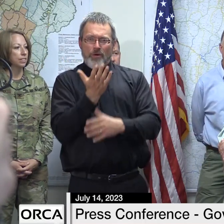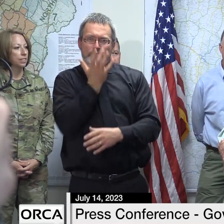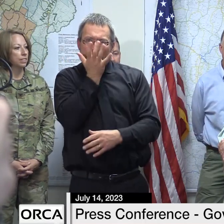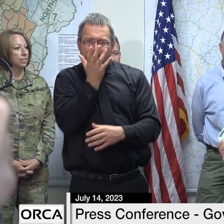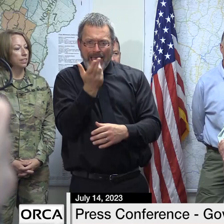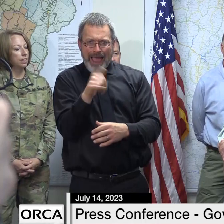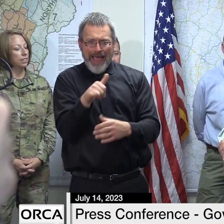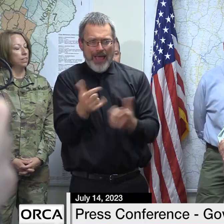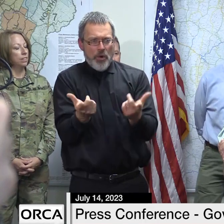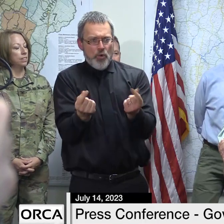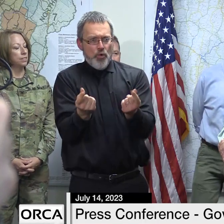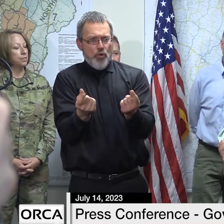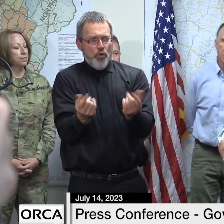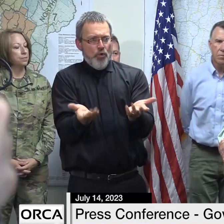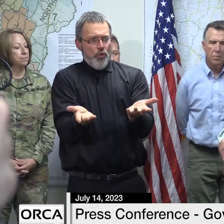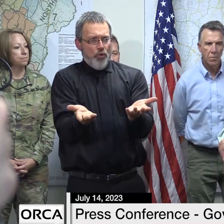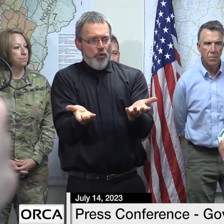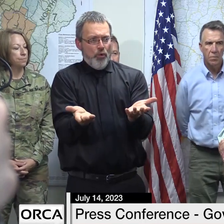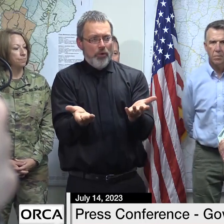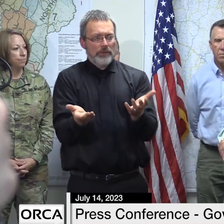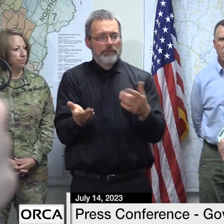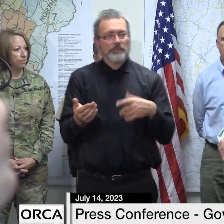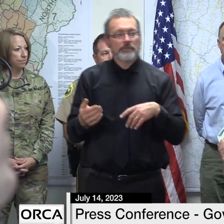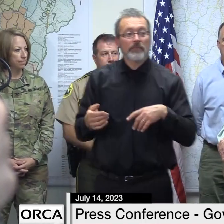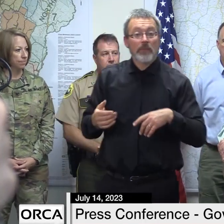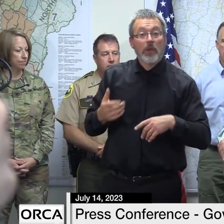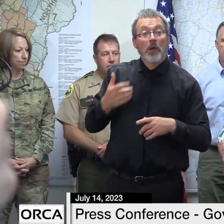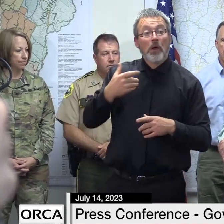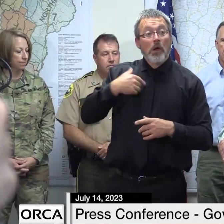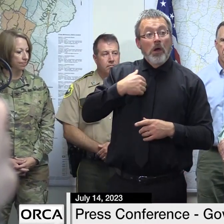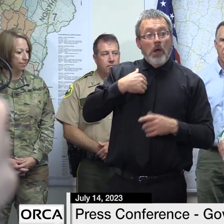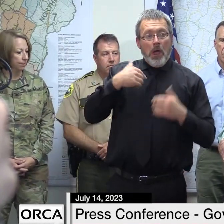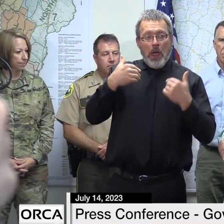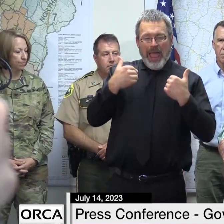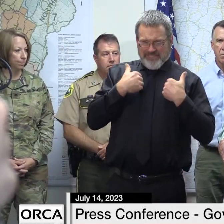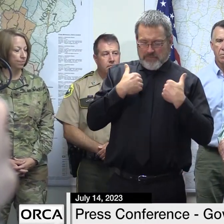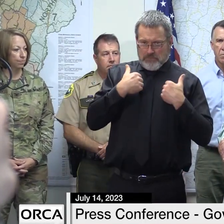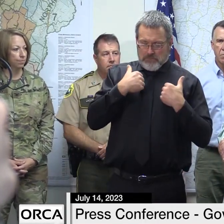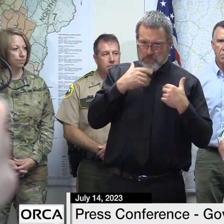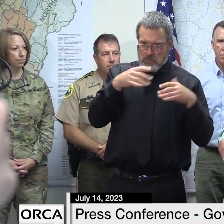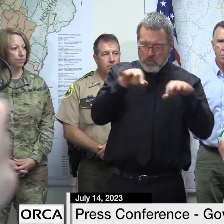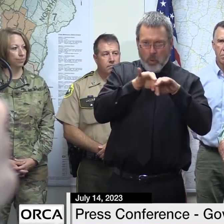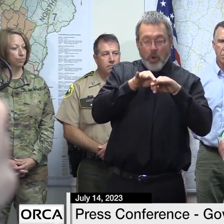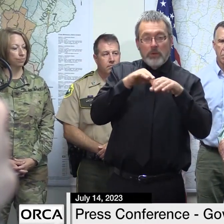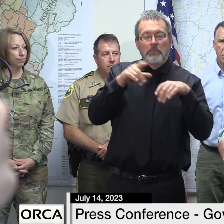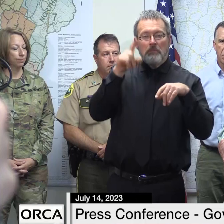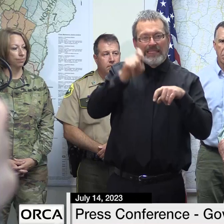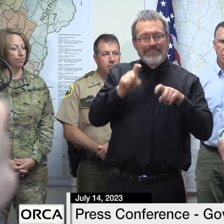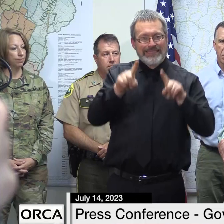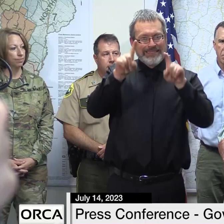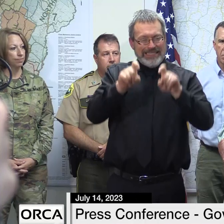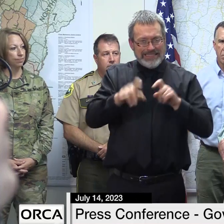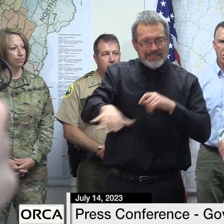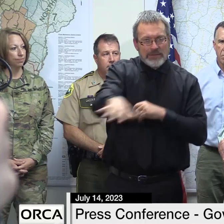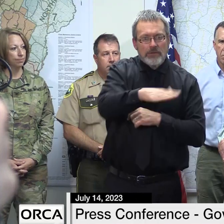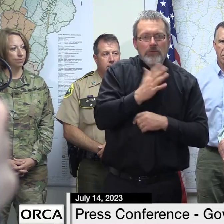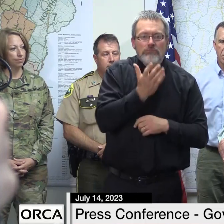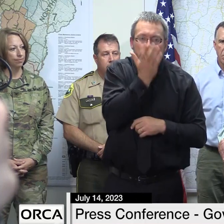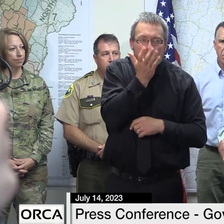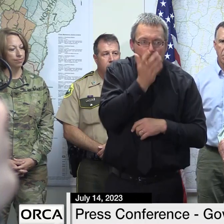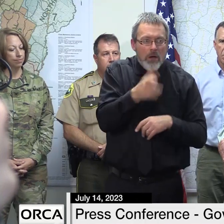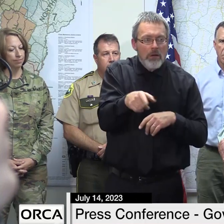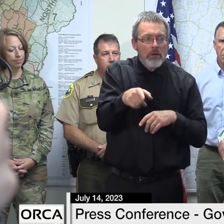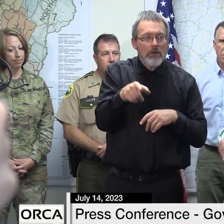we're encouraging farmers to do. There's going to be some testing done on the soil. So we're working closely with UVM Extension.